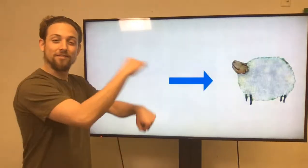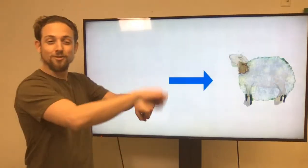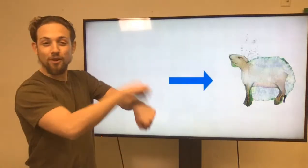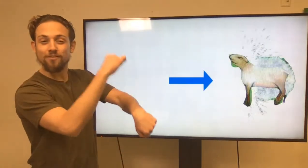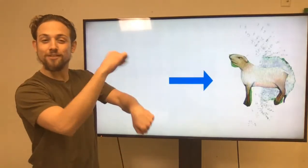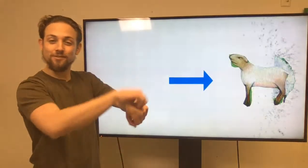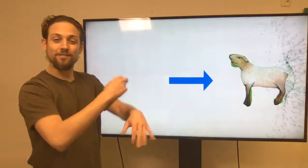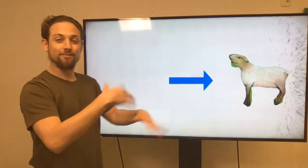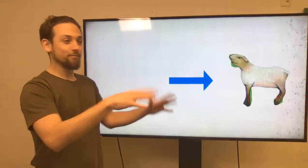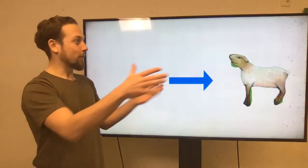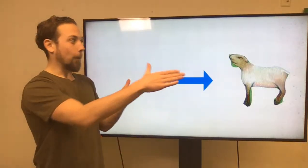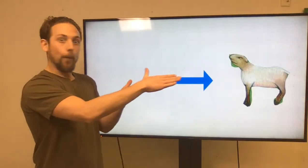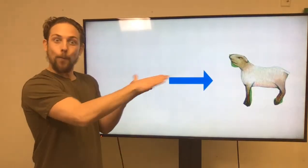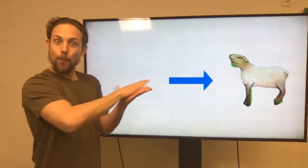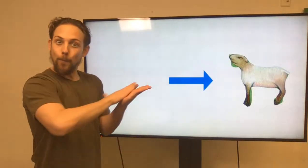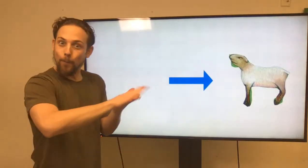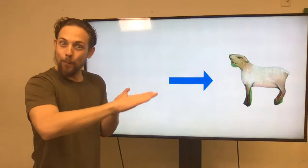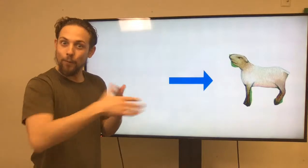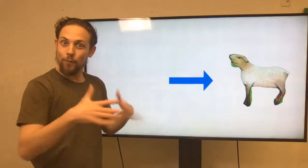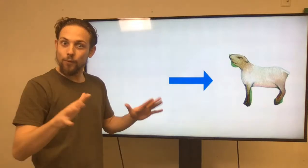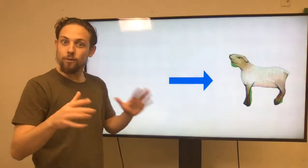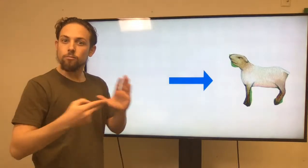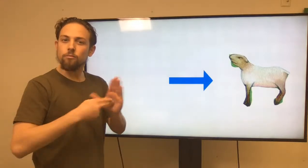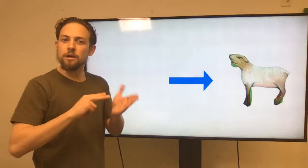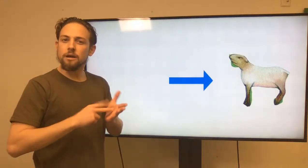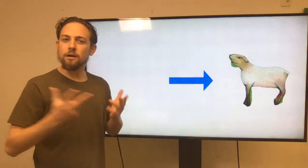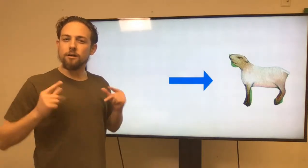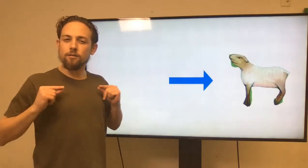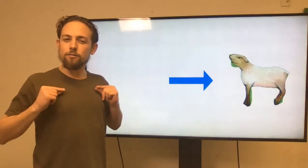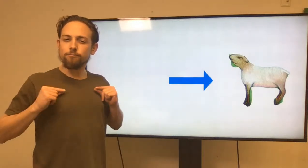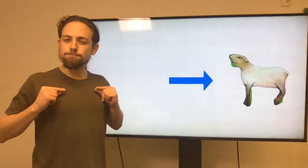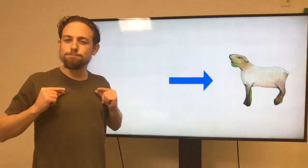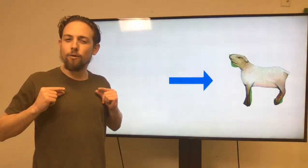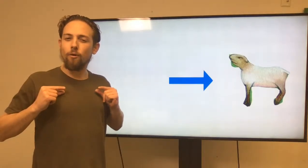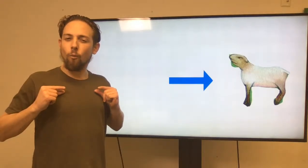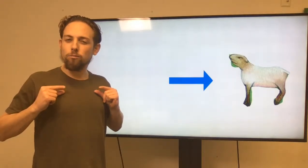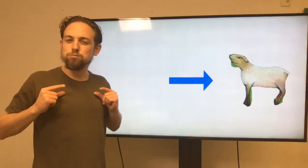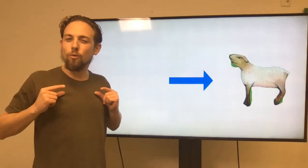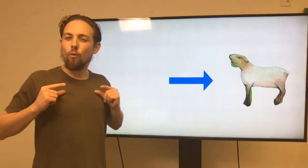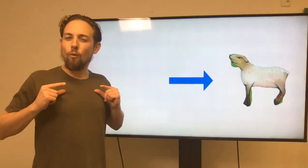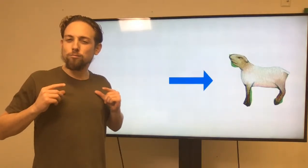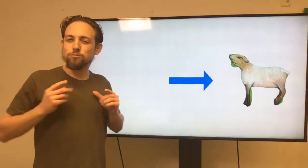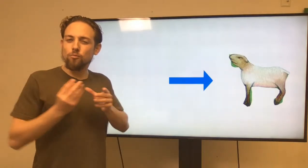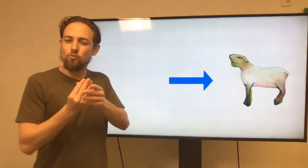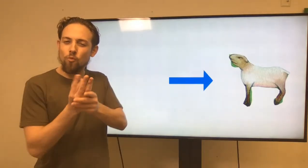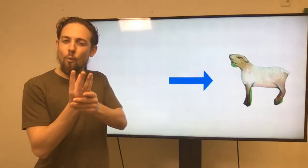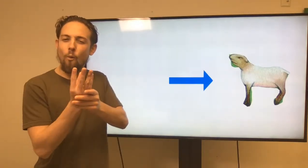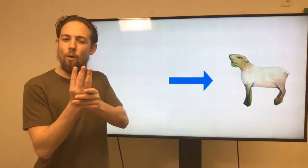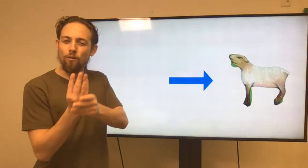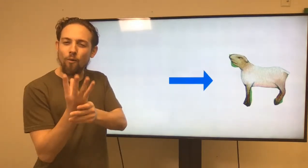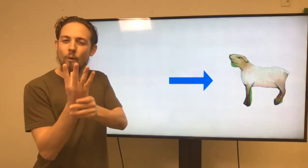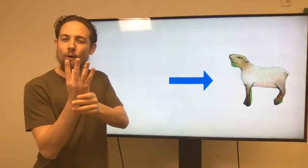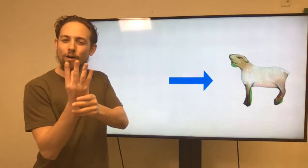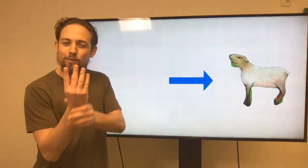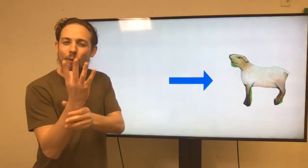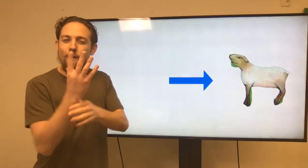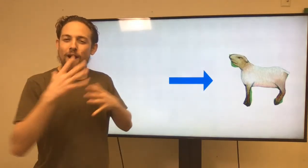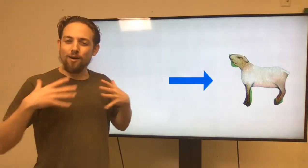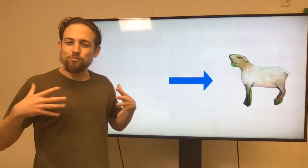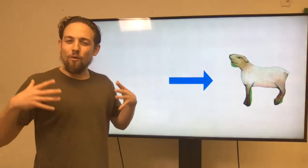Once the sheep are shaved, it's going to take some time for their wool to grow